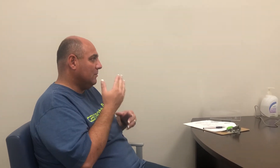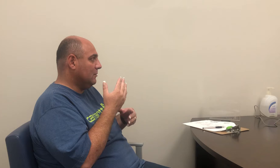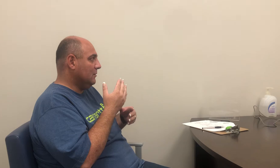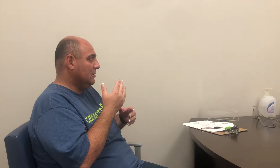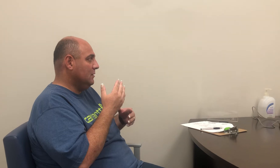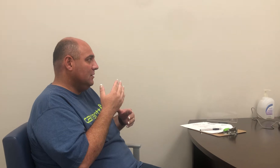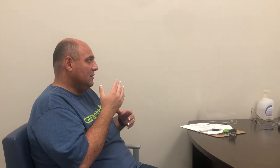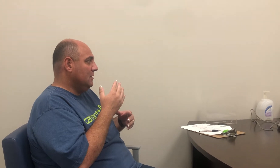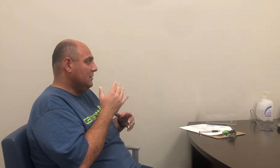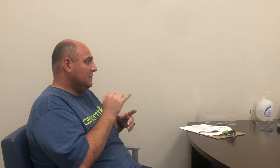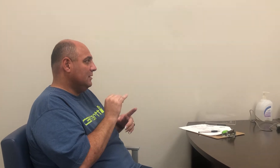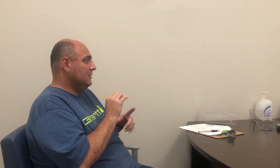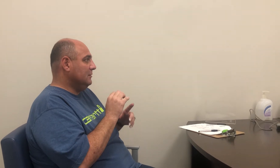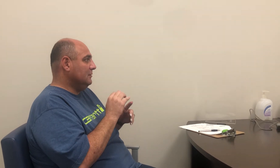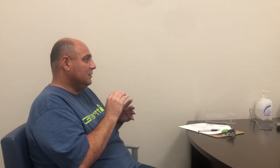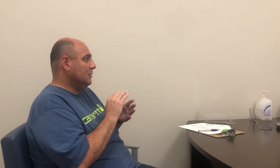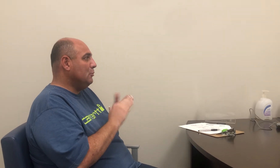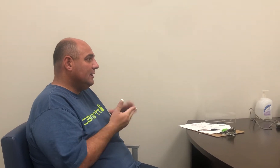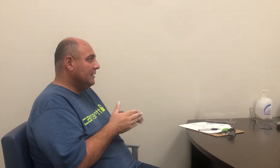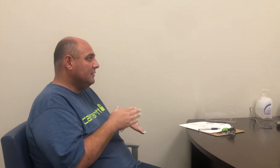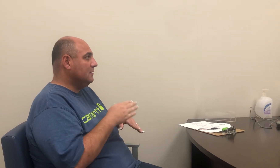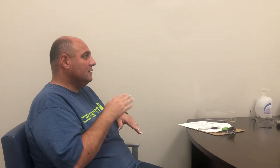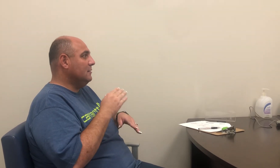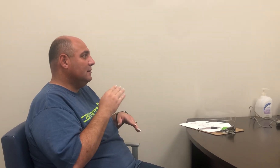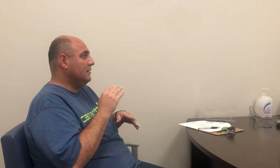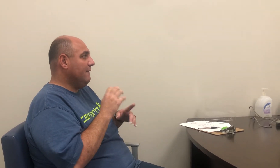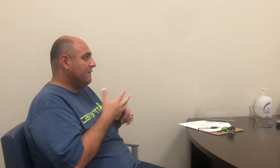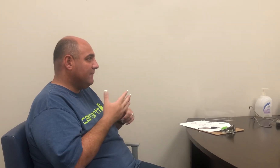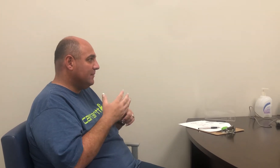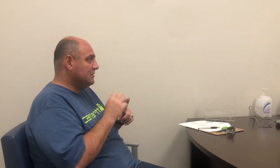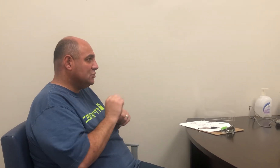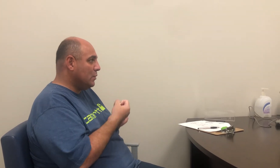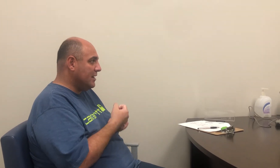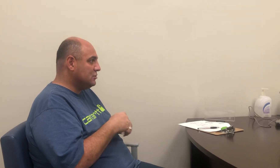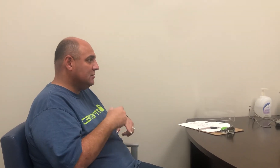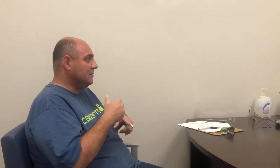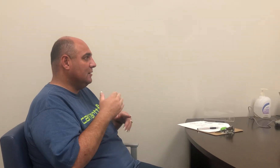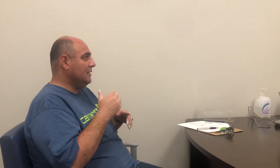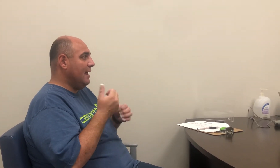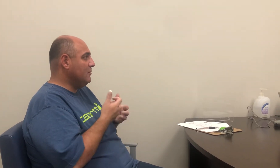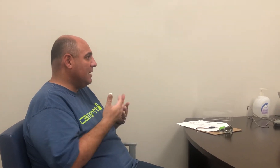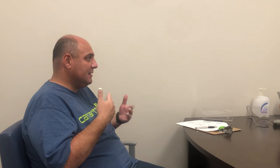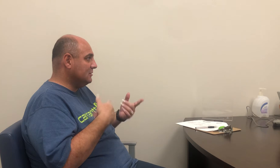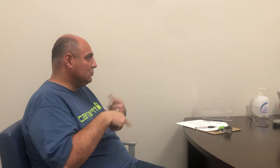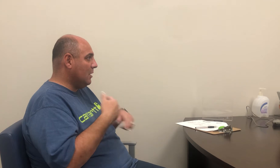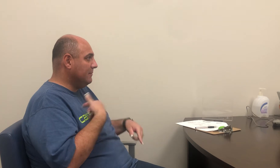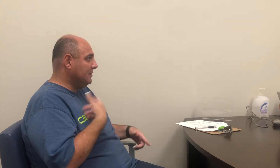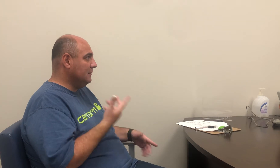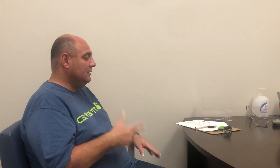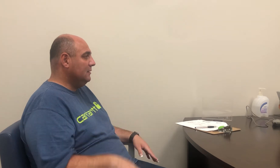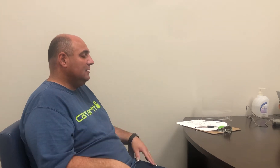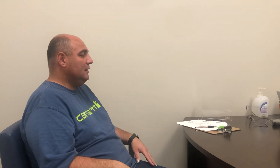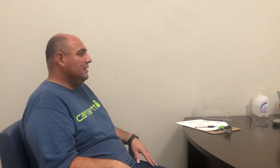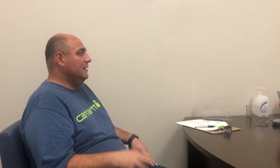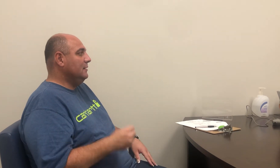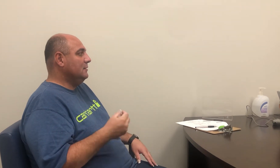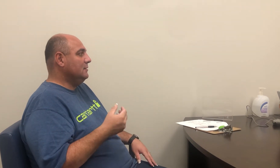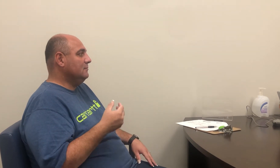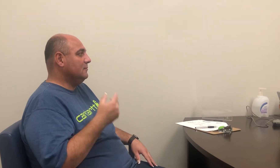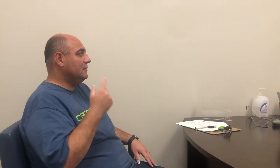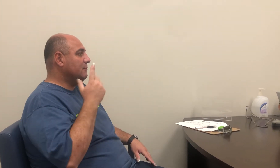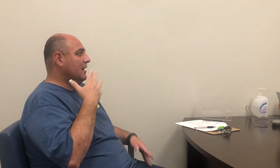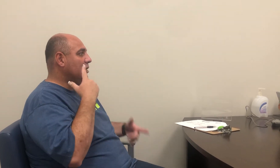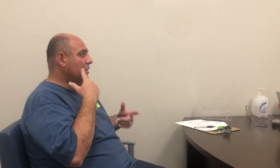know the community, the situation, everybody that's around me.